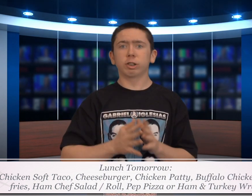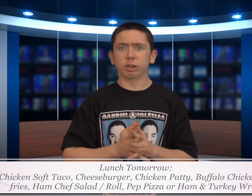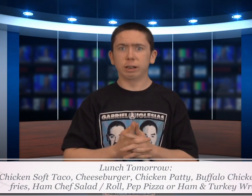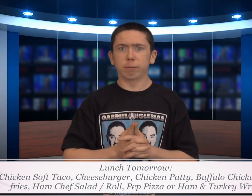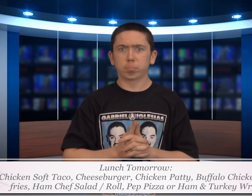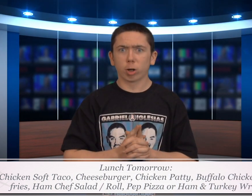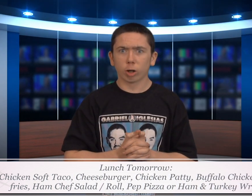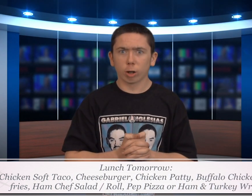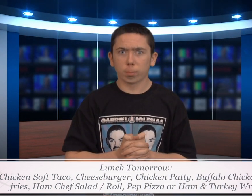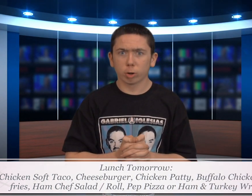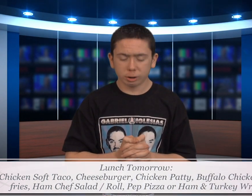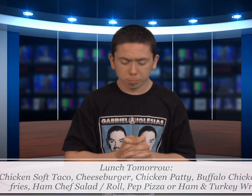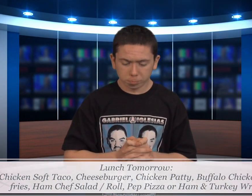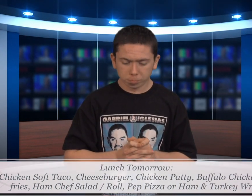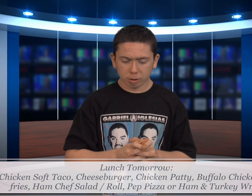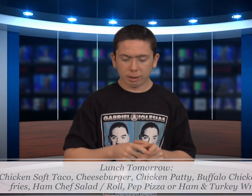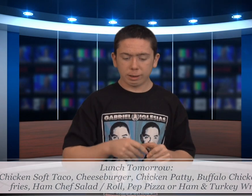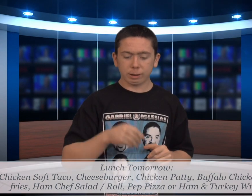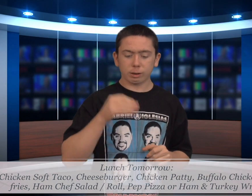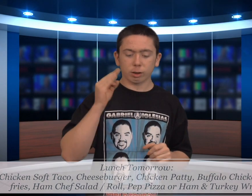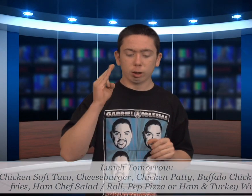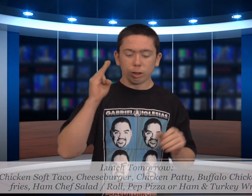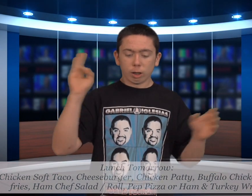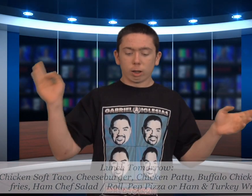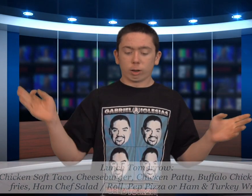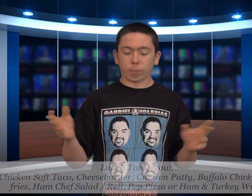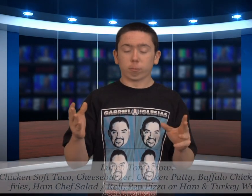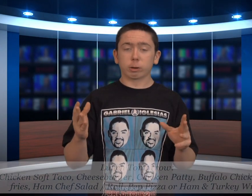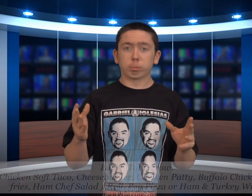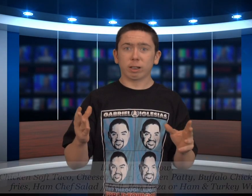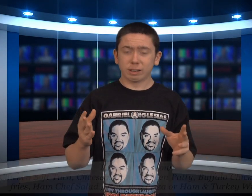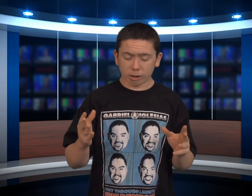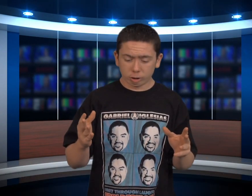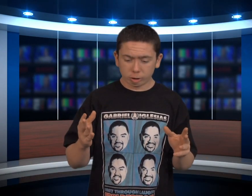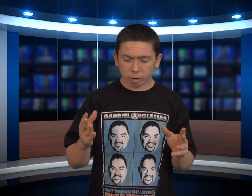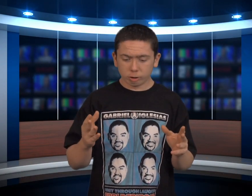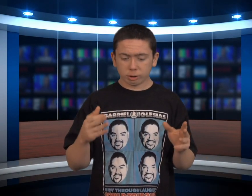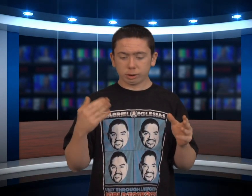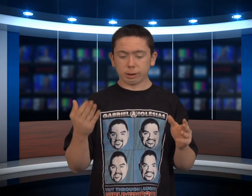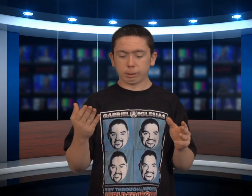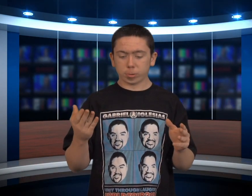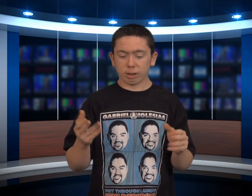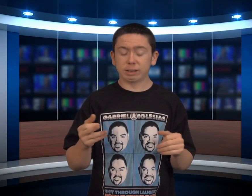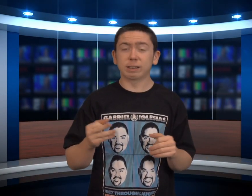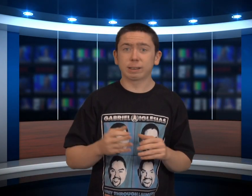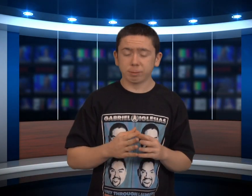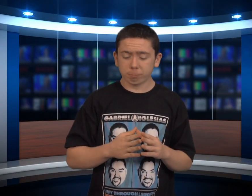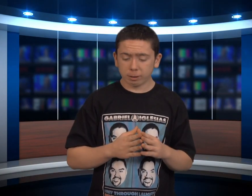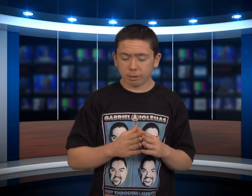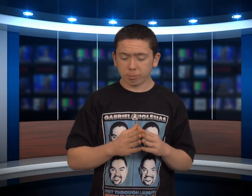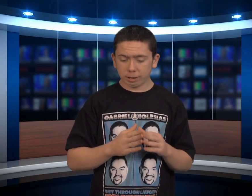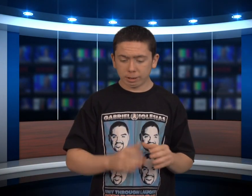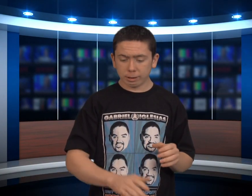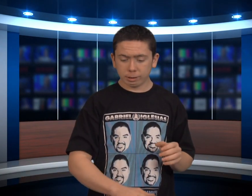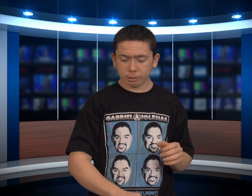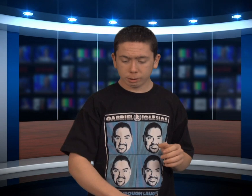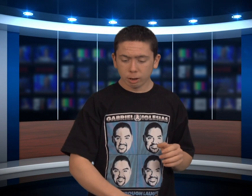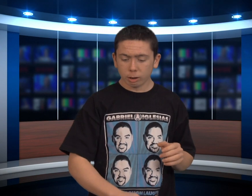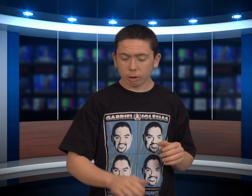Only one entry per person. And the first prize is $100, second prize is $75, and the